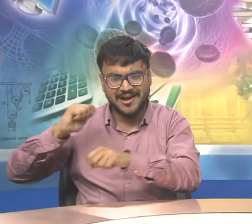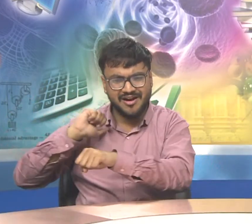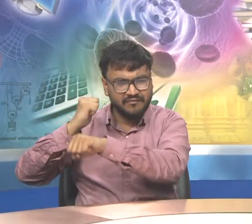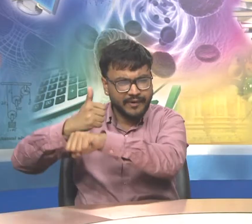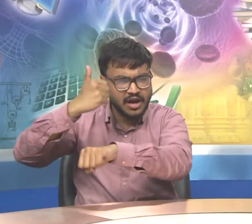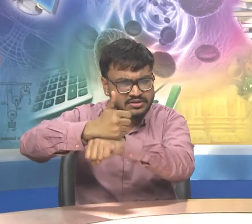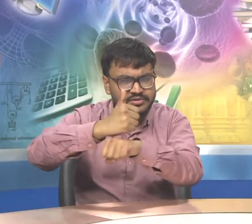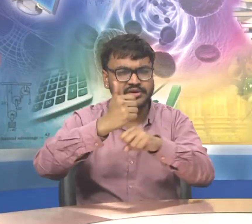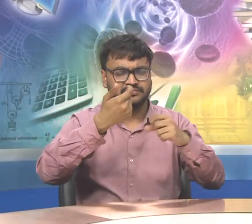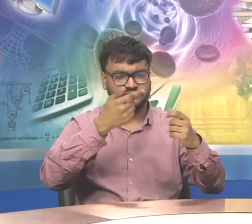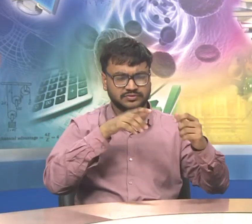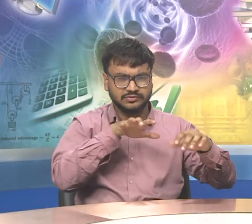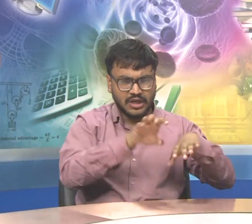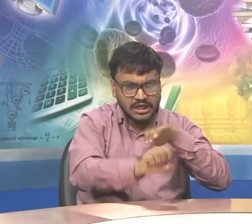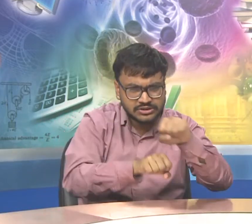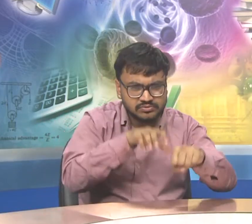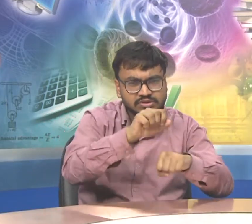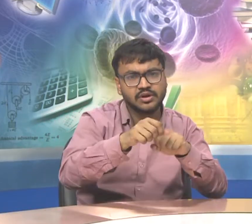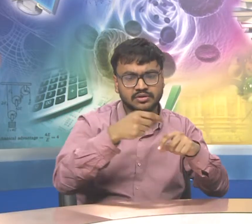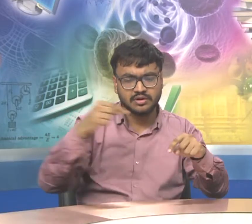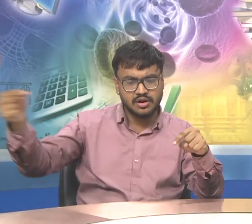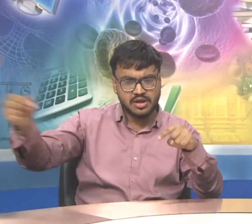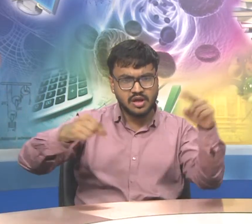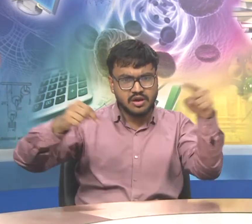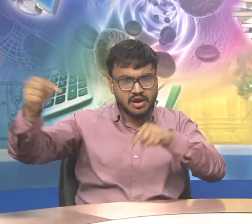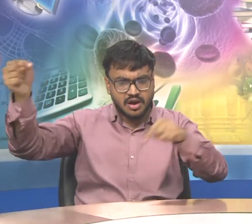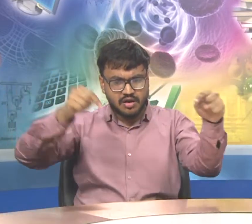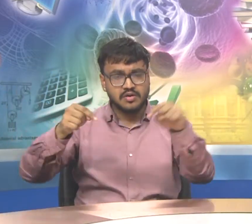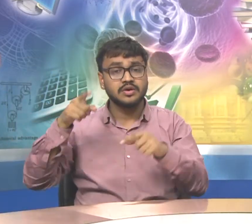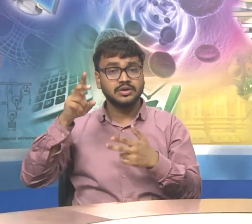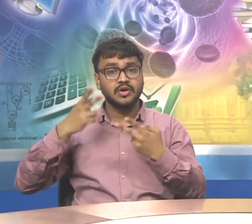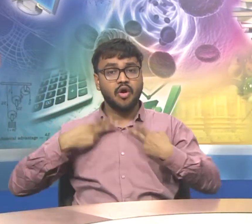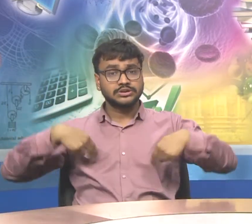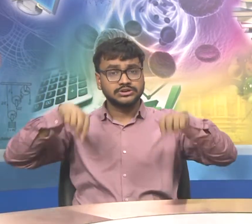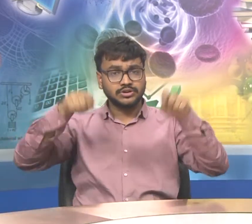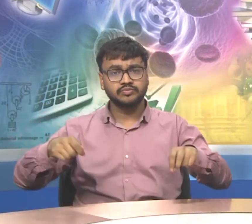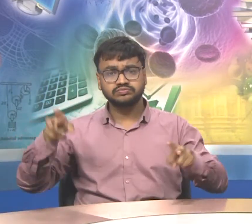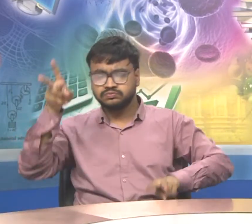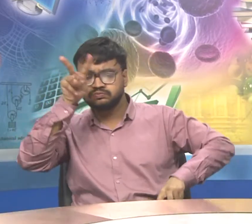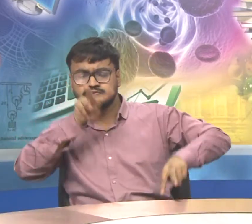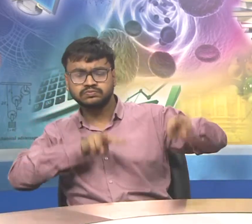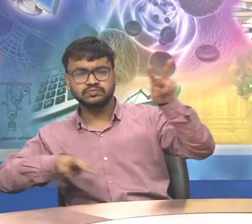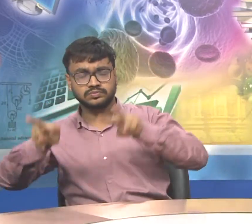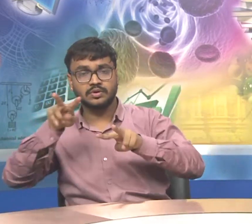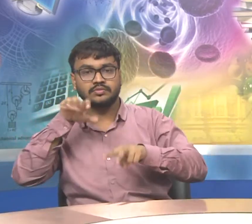like choosing of factories in Agra to protect Taj Mahal.